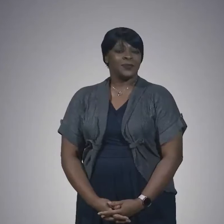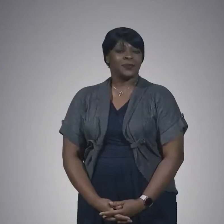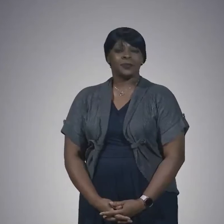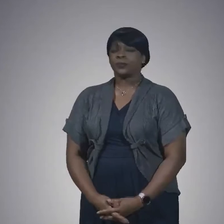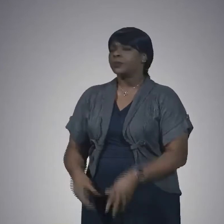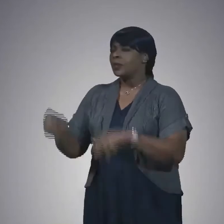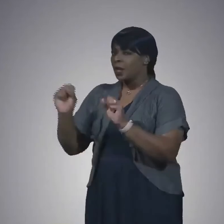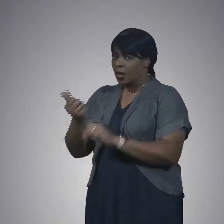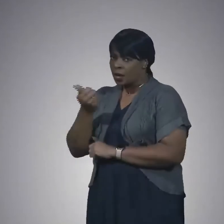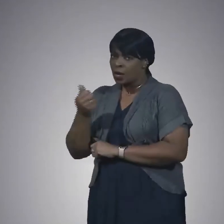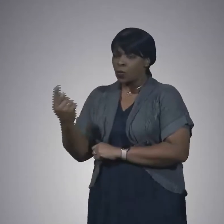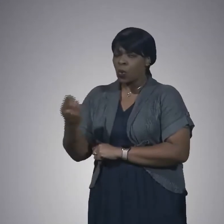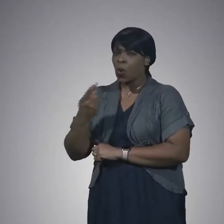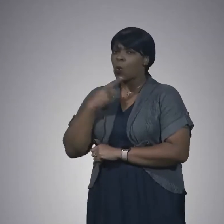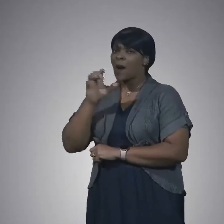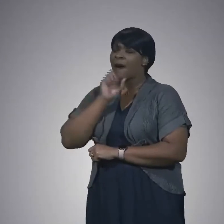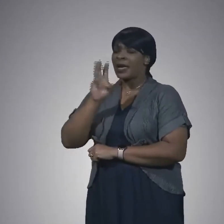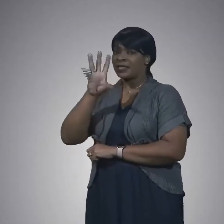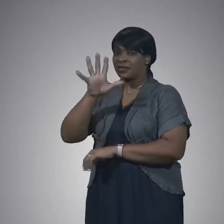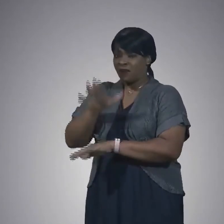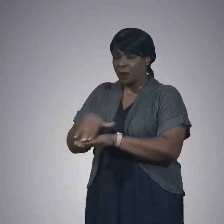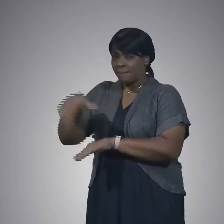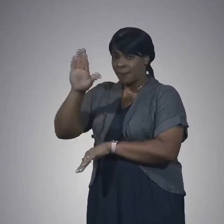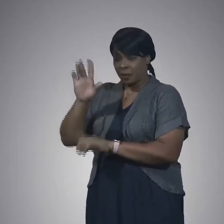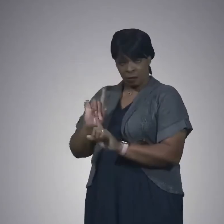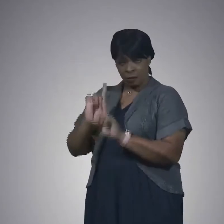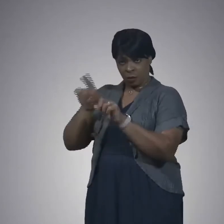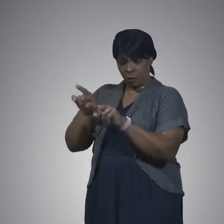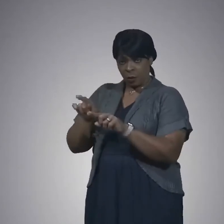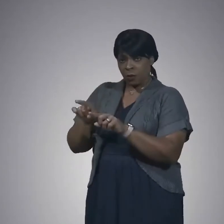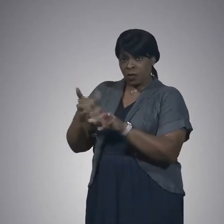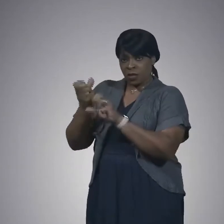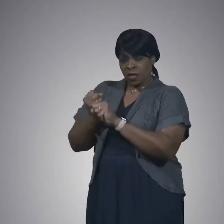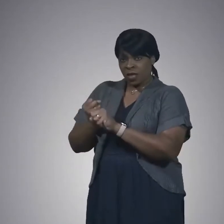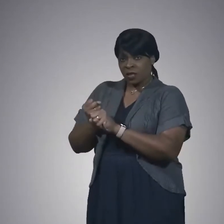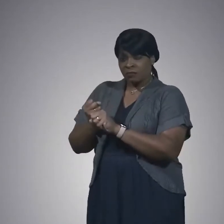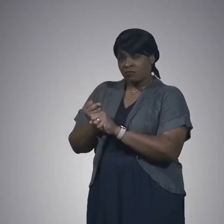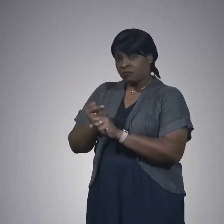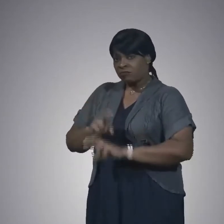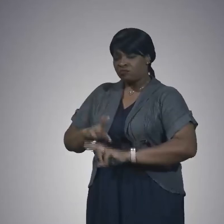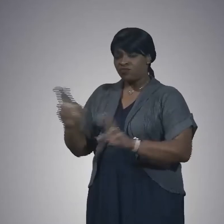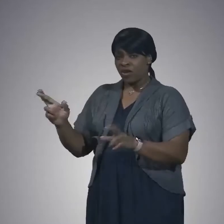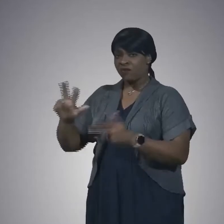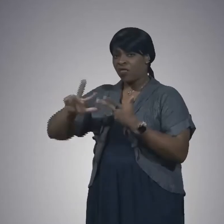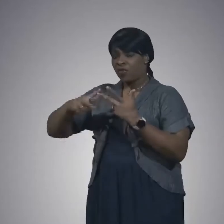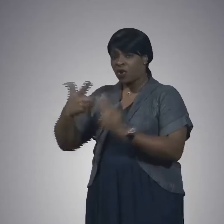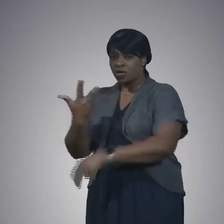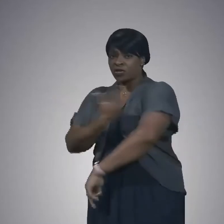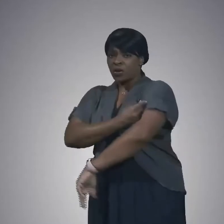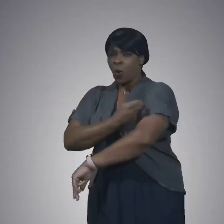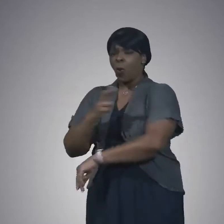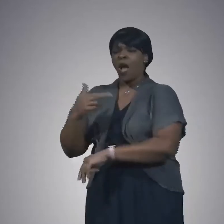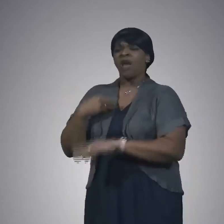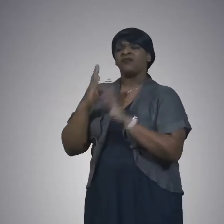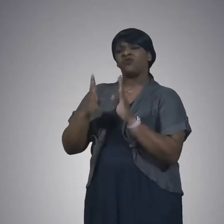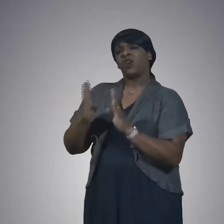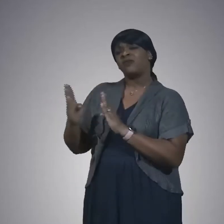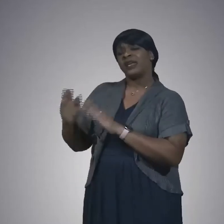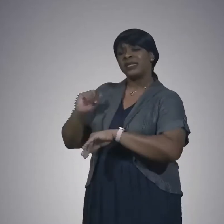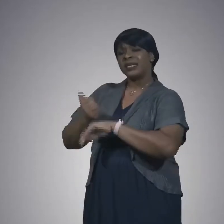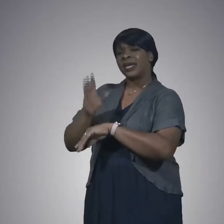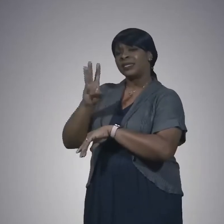can anyone who's 65 or more go and get in line for a shot, or is there some stratification even